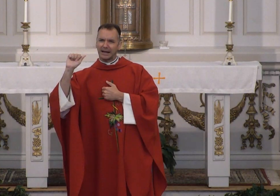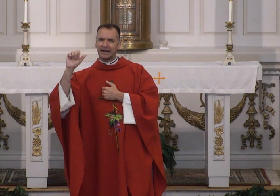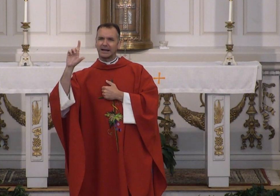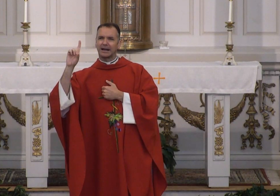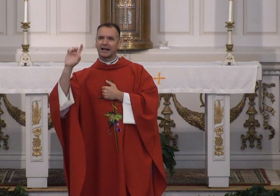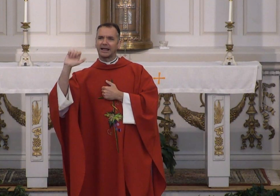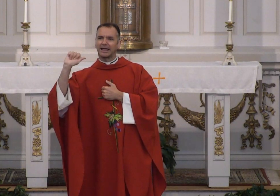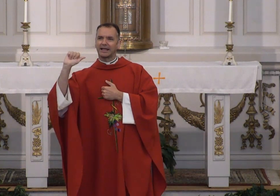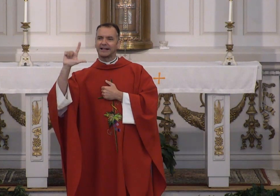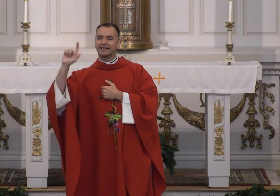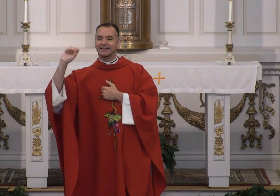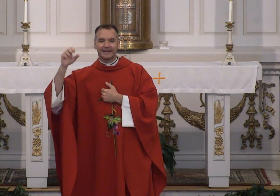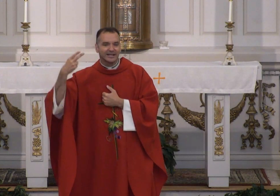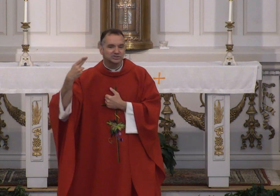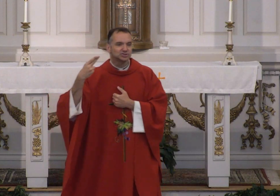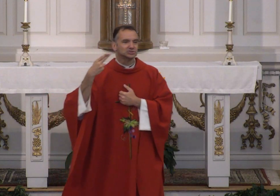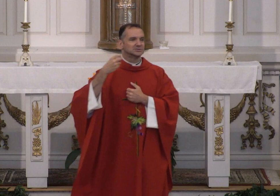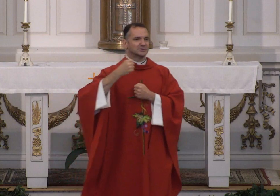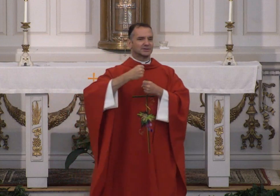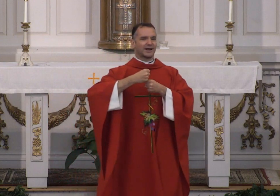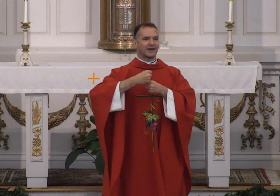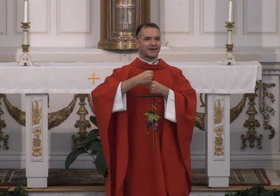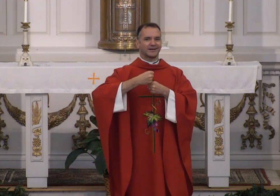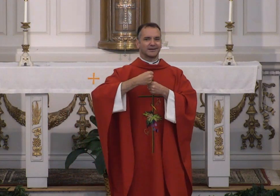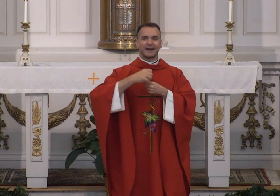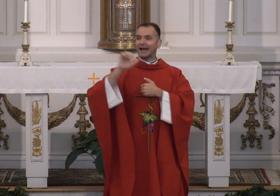in Bangladesh,